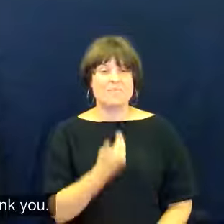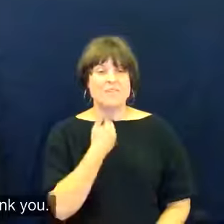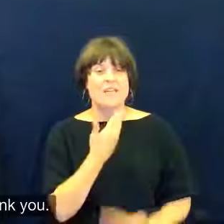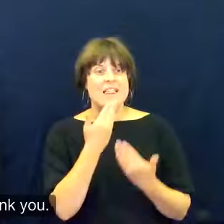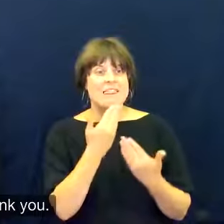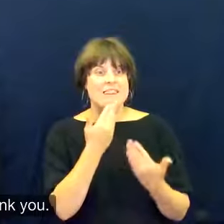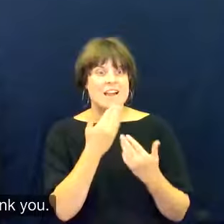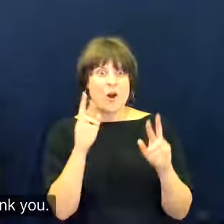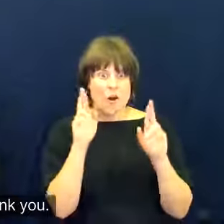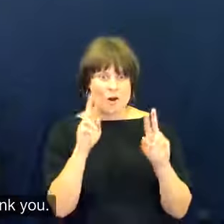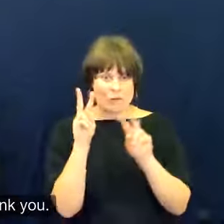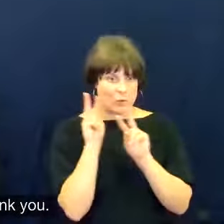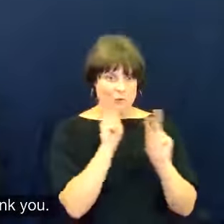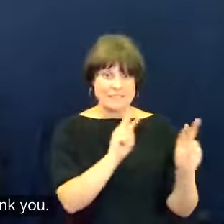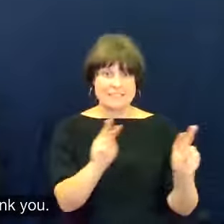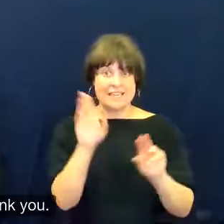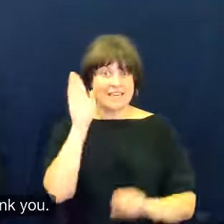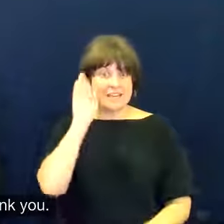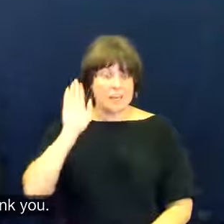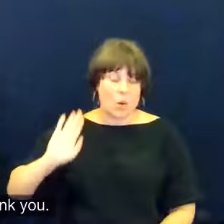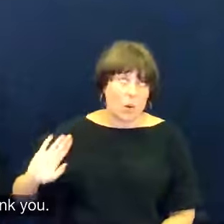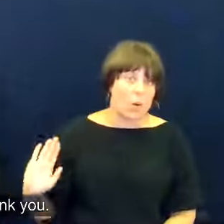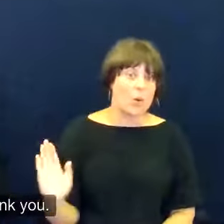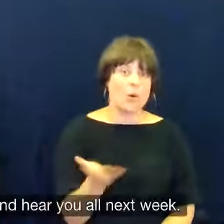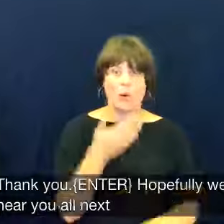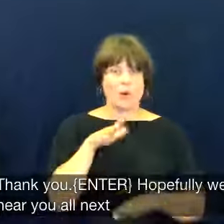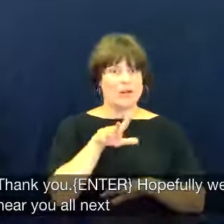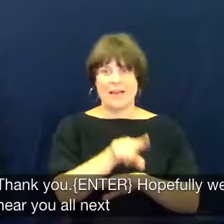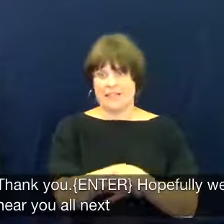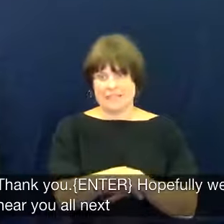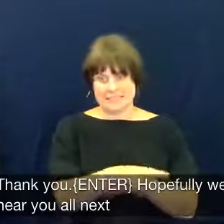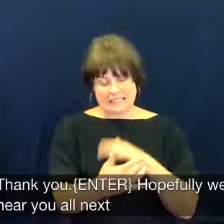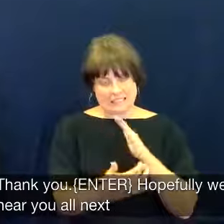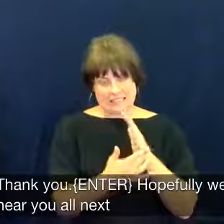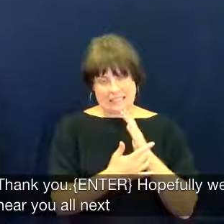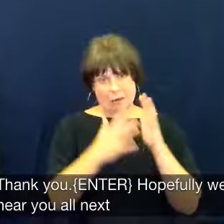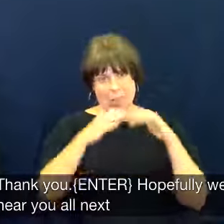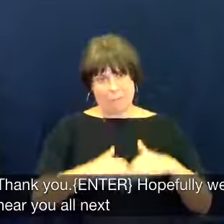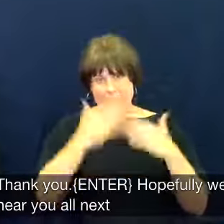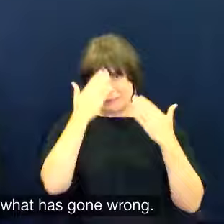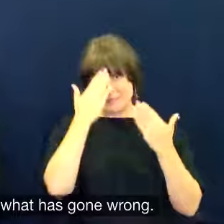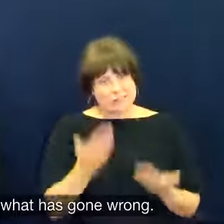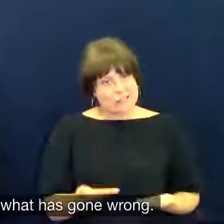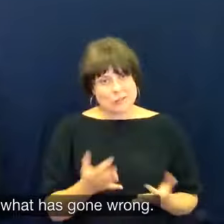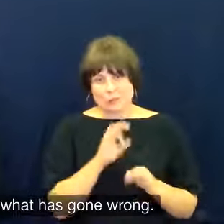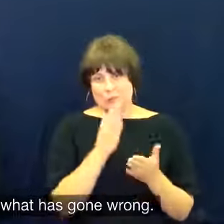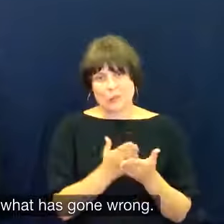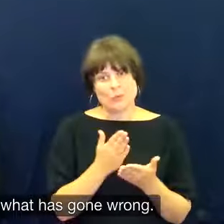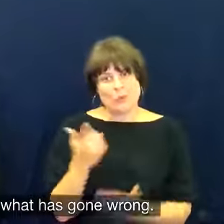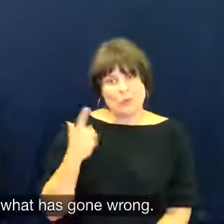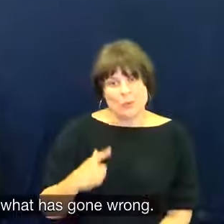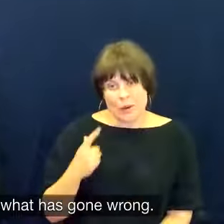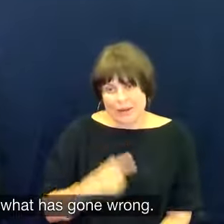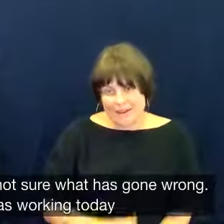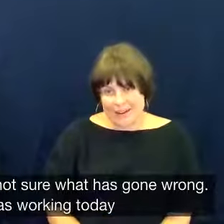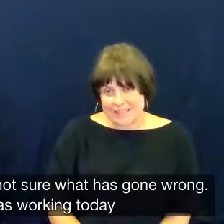see and hear you all next week. We're still not sure what's gone wrong. I know that was working today, so we